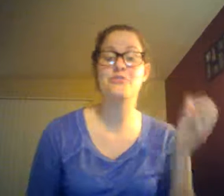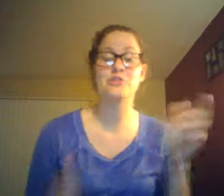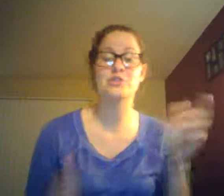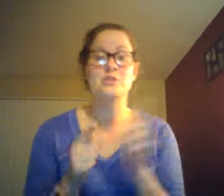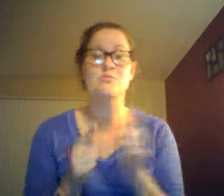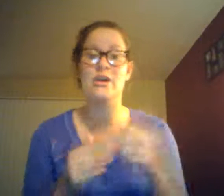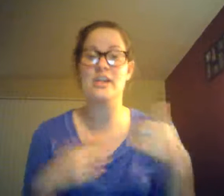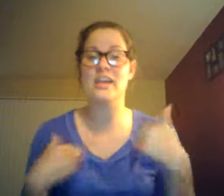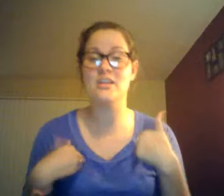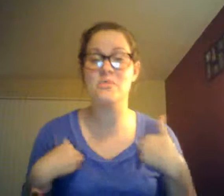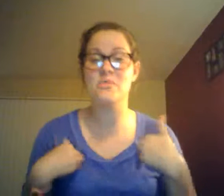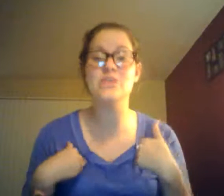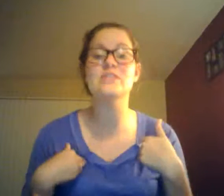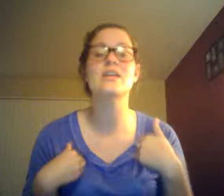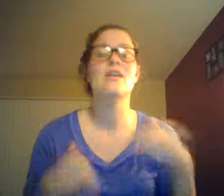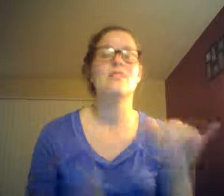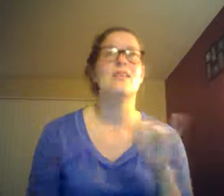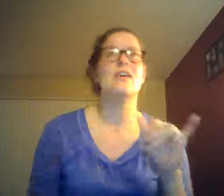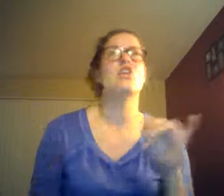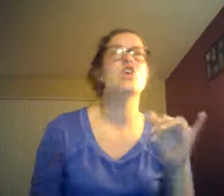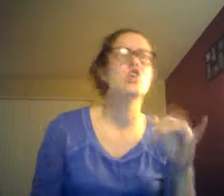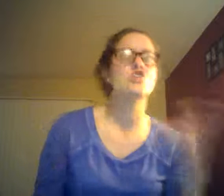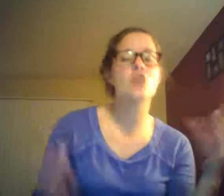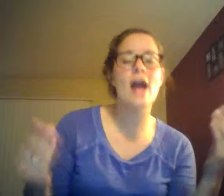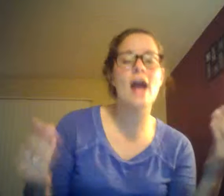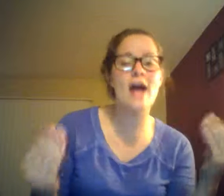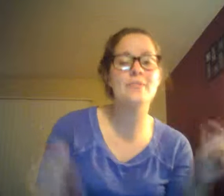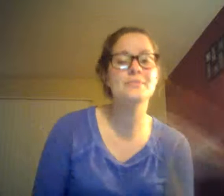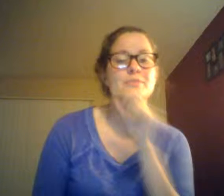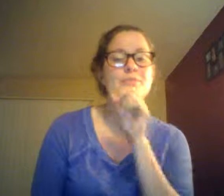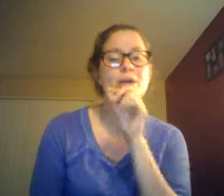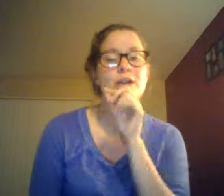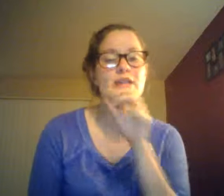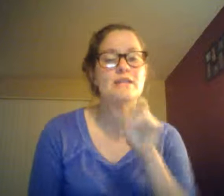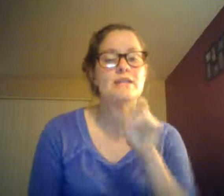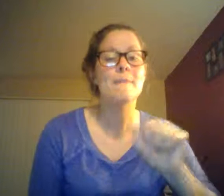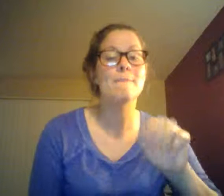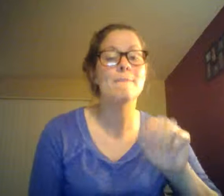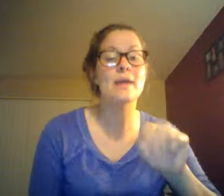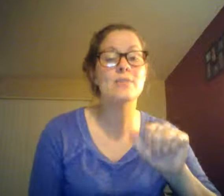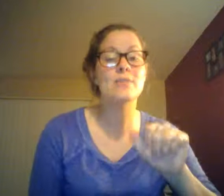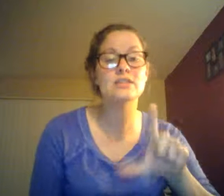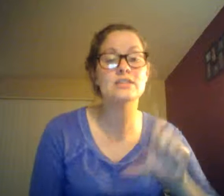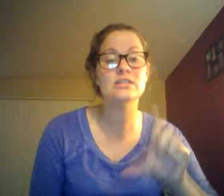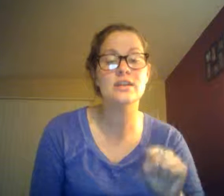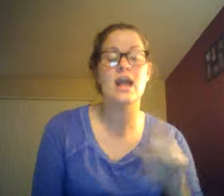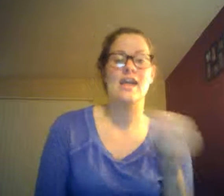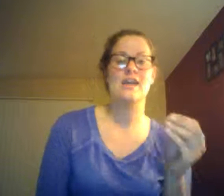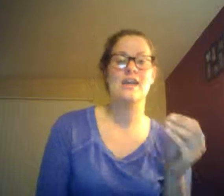for small animals like crabs, birds, mammals,